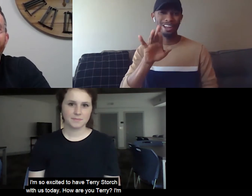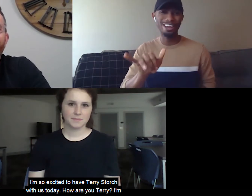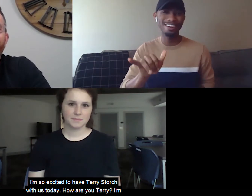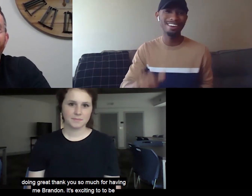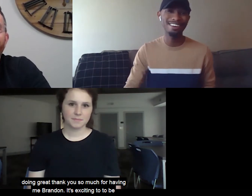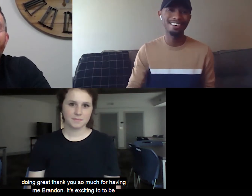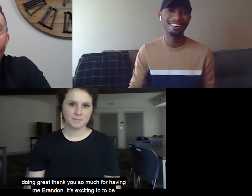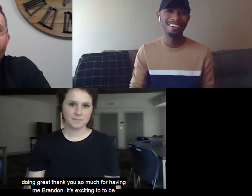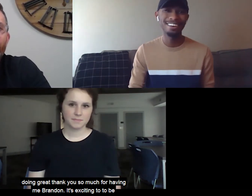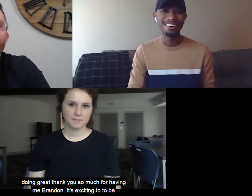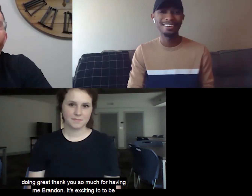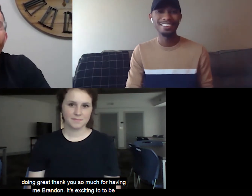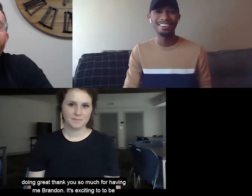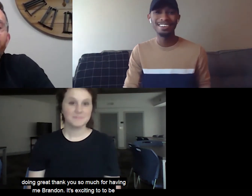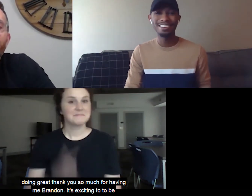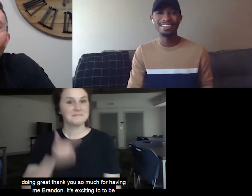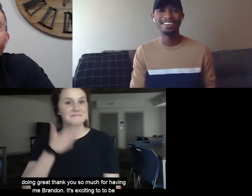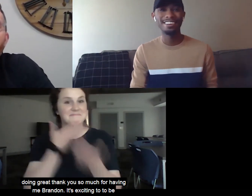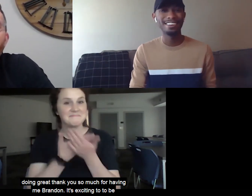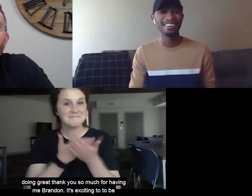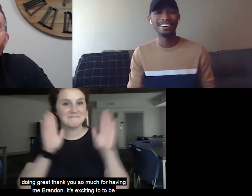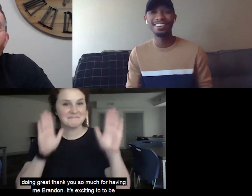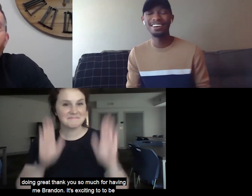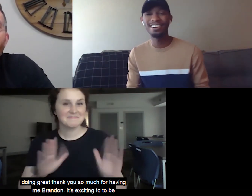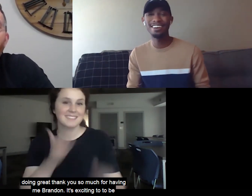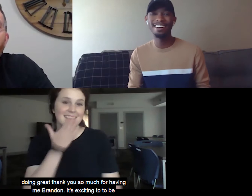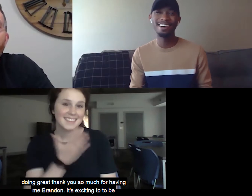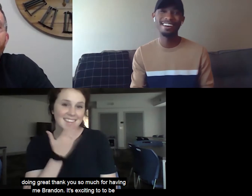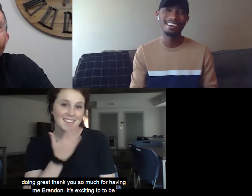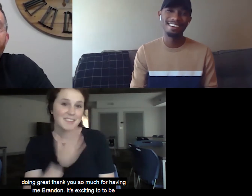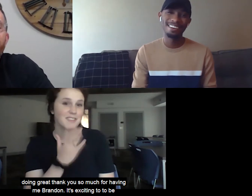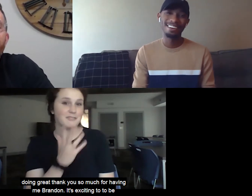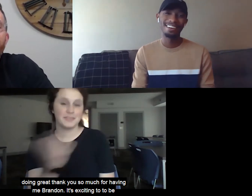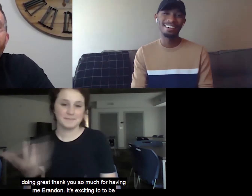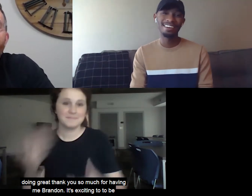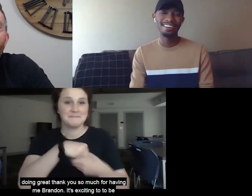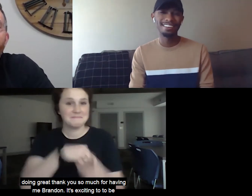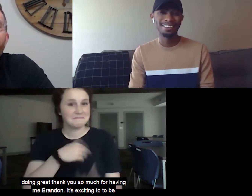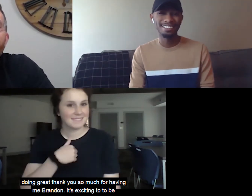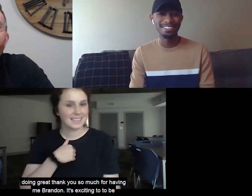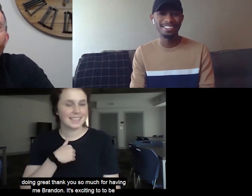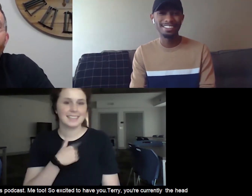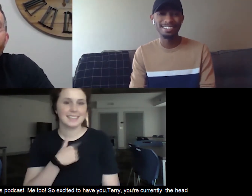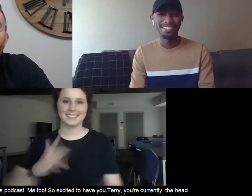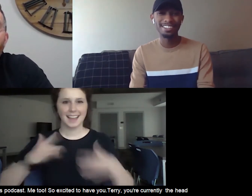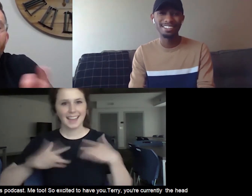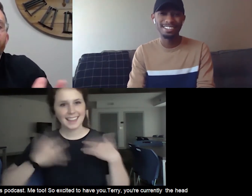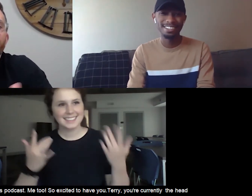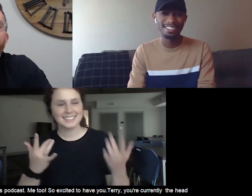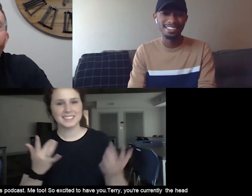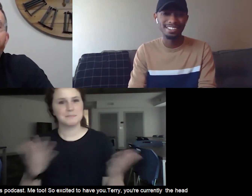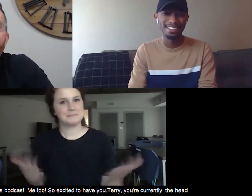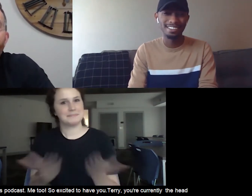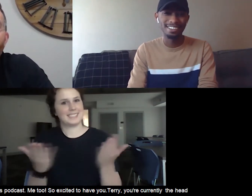are you, Terry? I'm doing great. Thank you so much for having me, Brandon. It's exciting to be